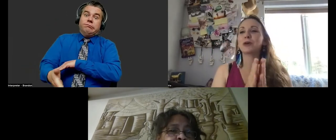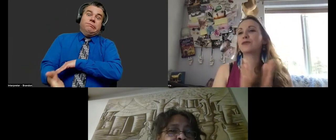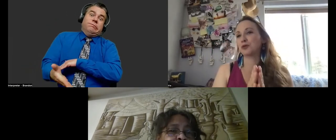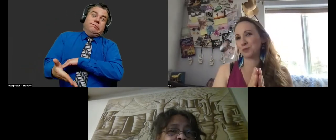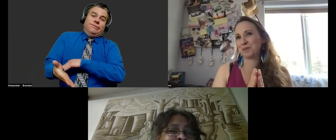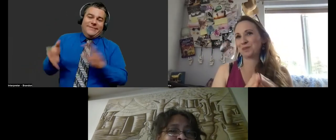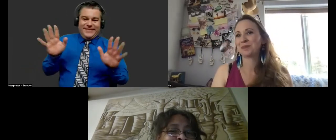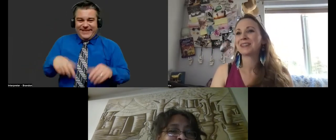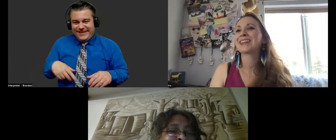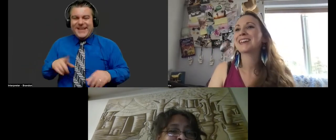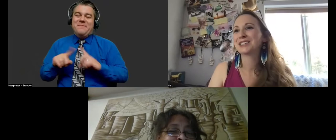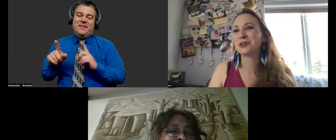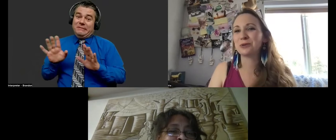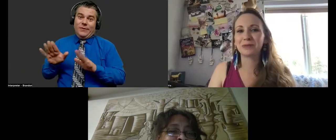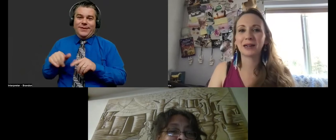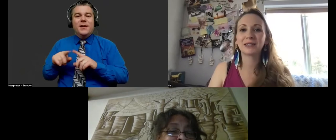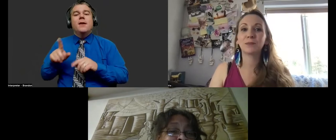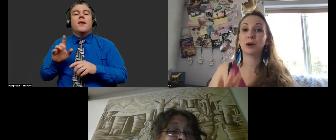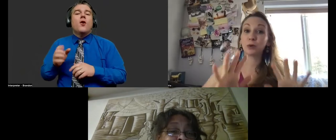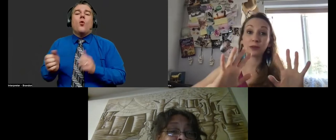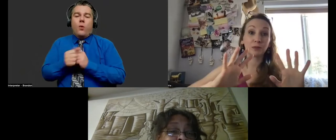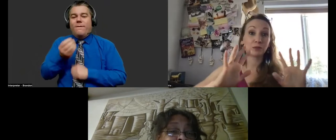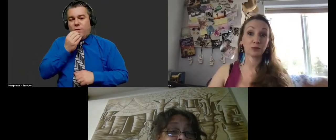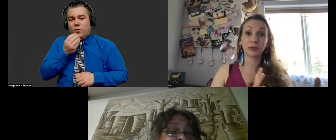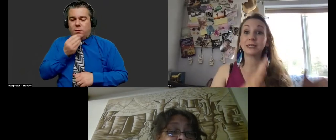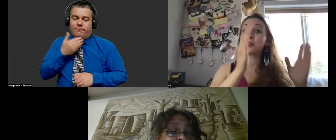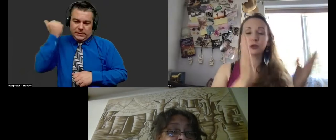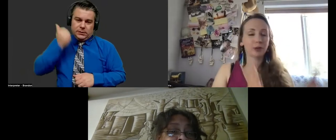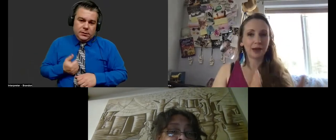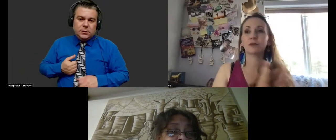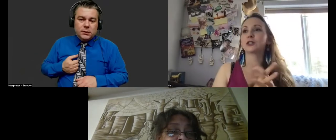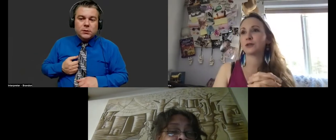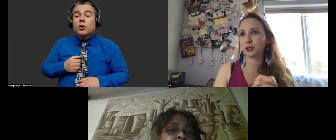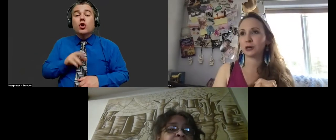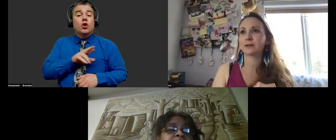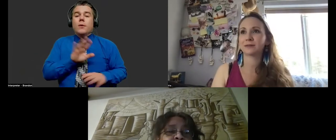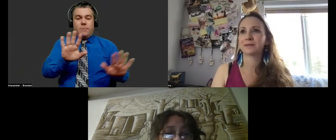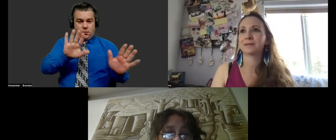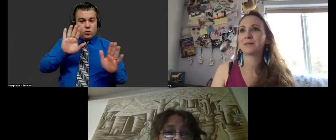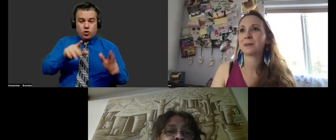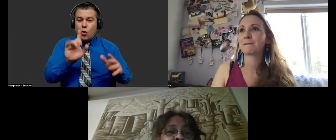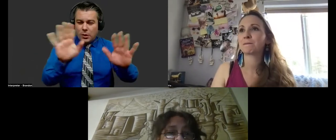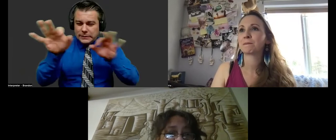take it with food. So that's, but with the reset, you're doing that first for sure.